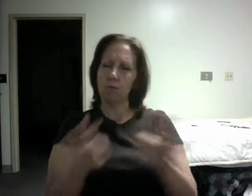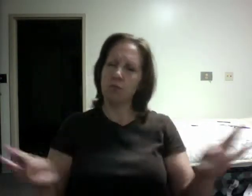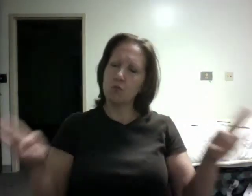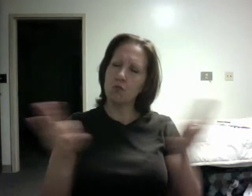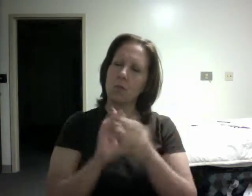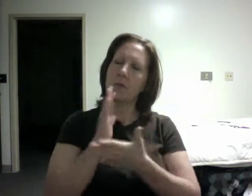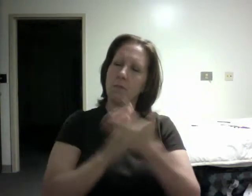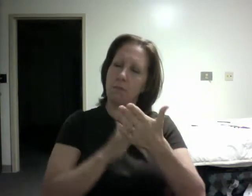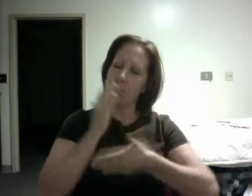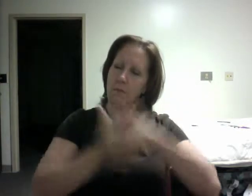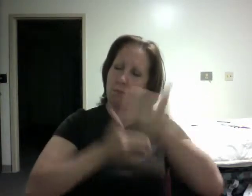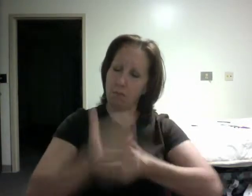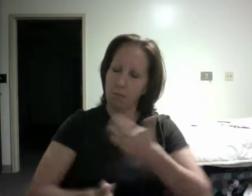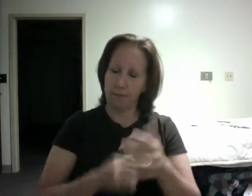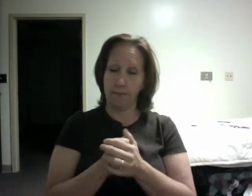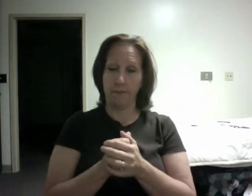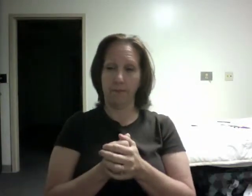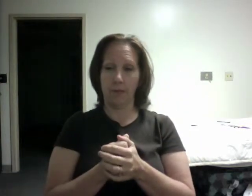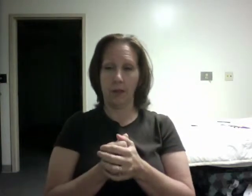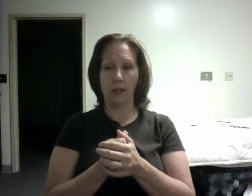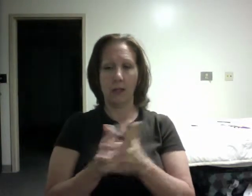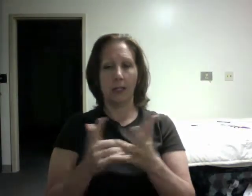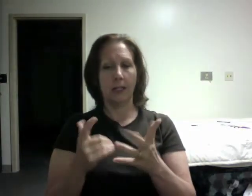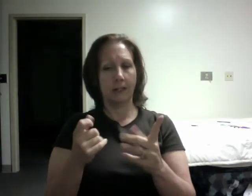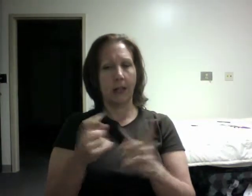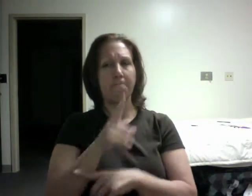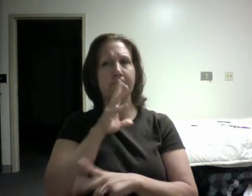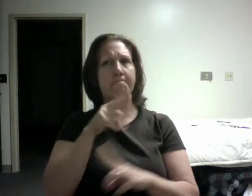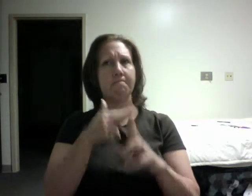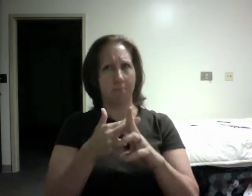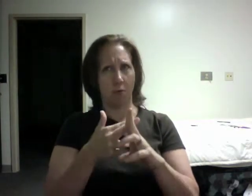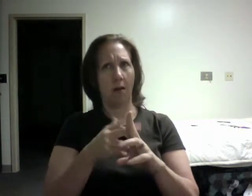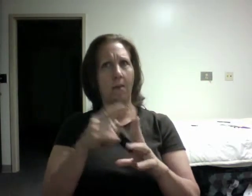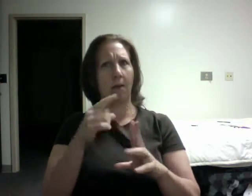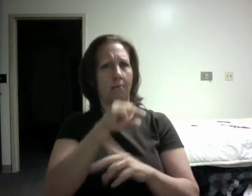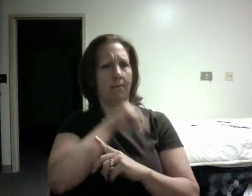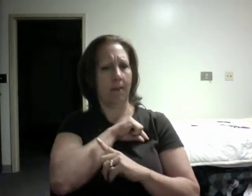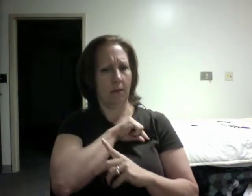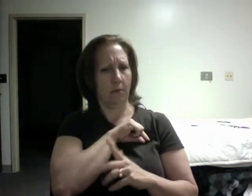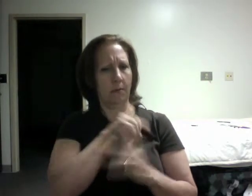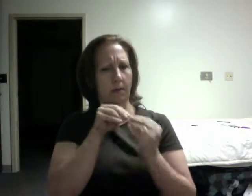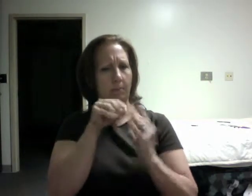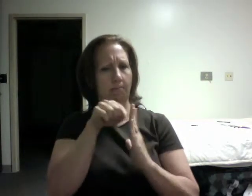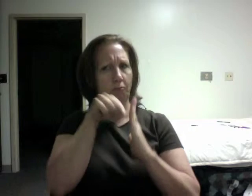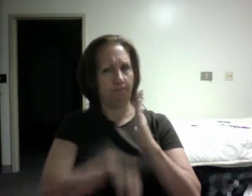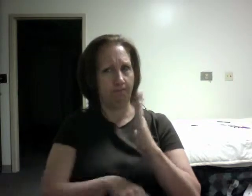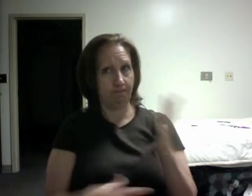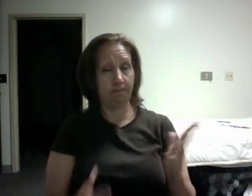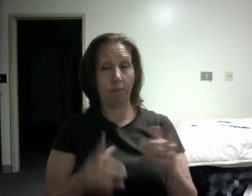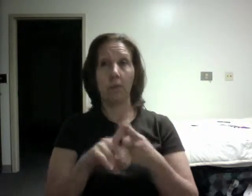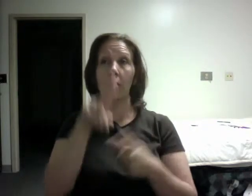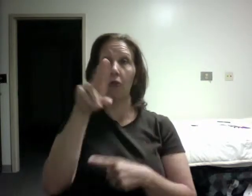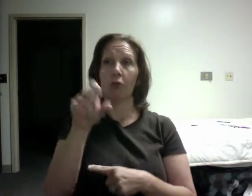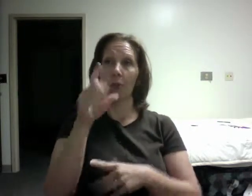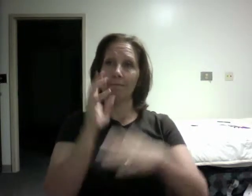Now, let's talk about eligibility in a little more detail. The U.S. immigration system is based primarily on